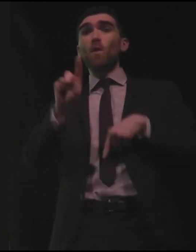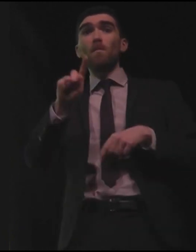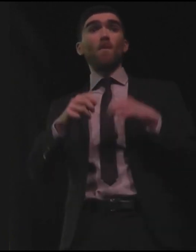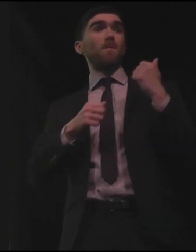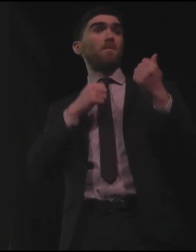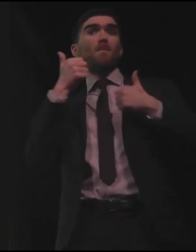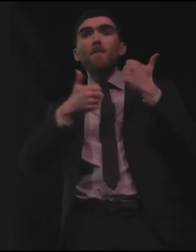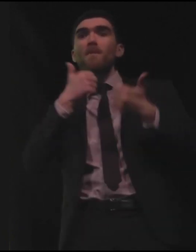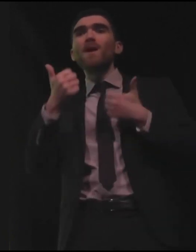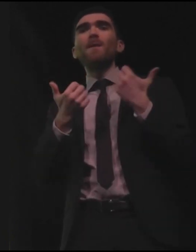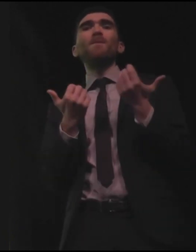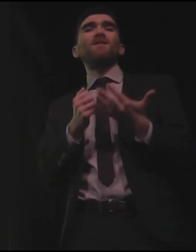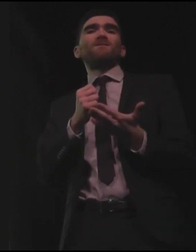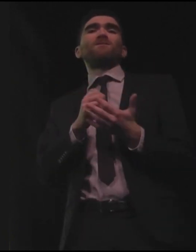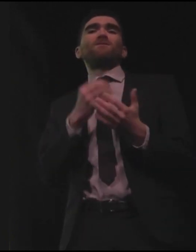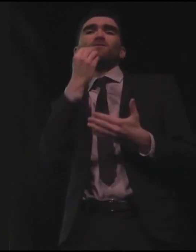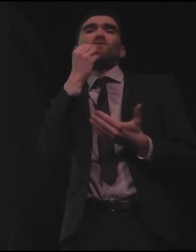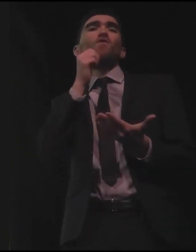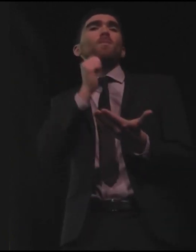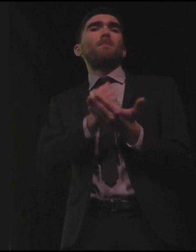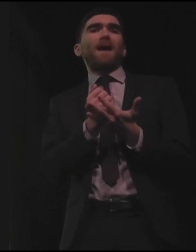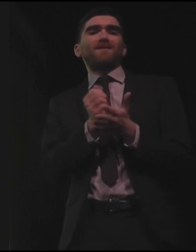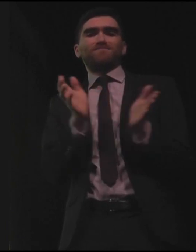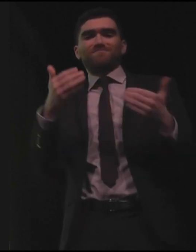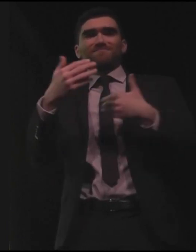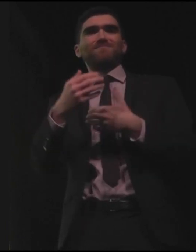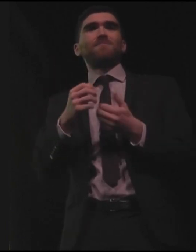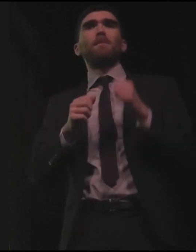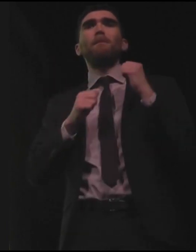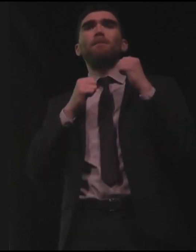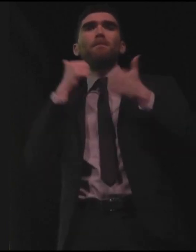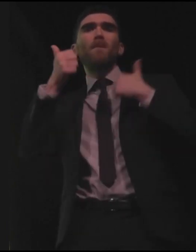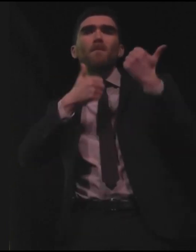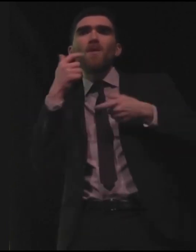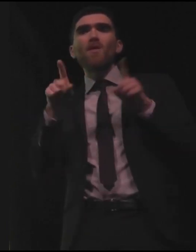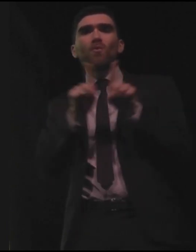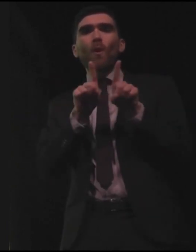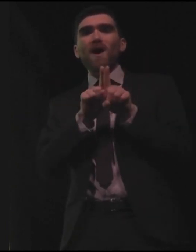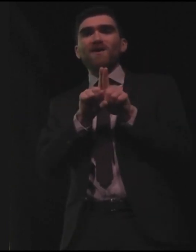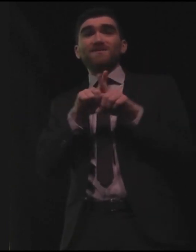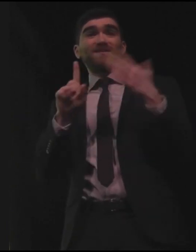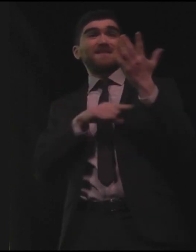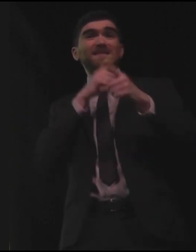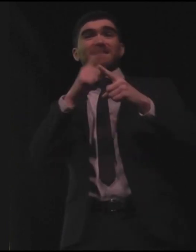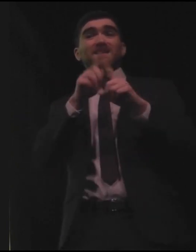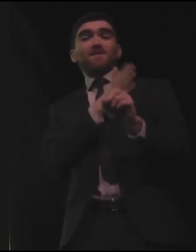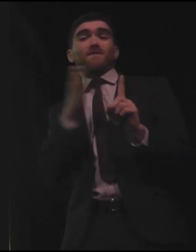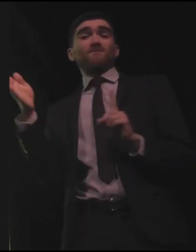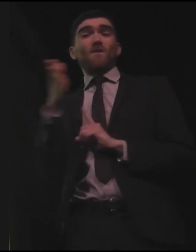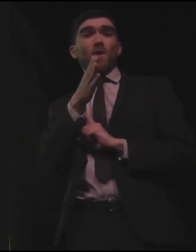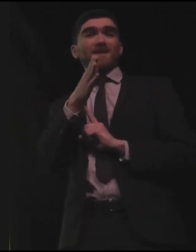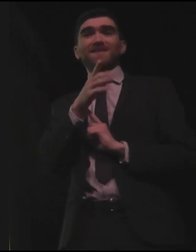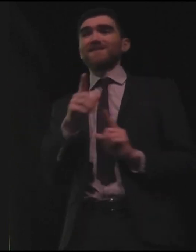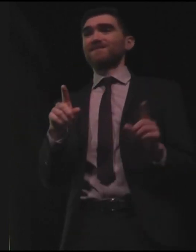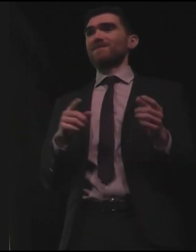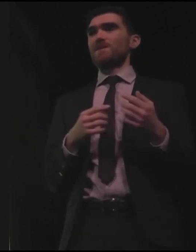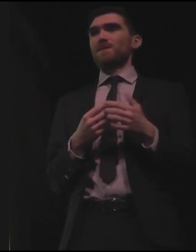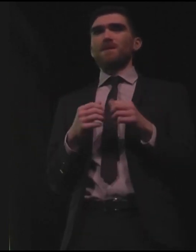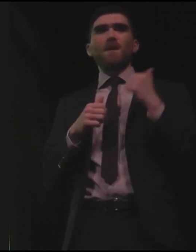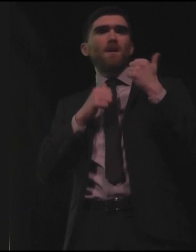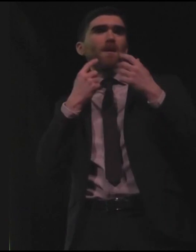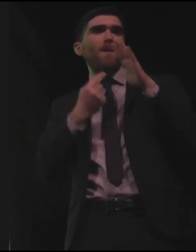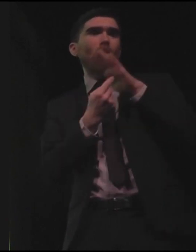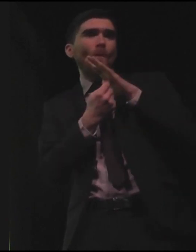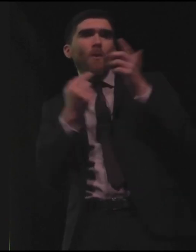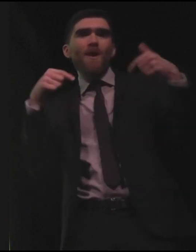for our tea. We live in a country where the majority of people have been forced to pay for a crisis